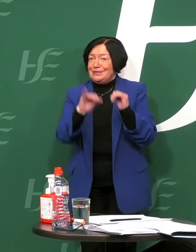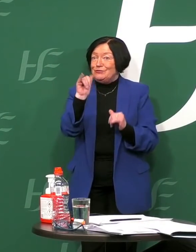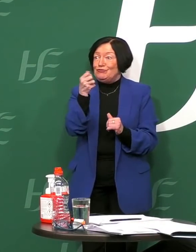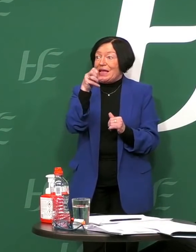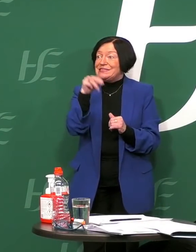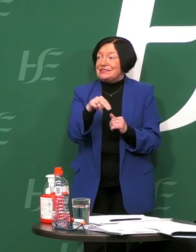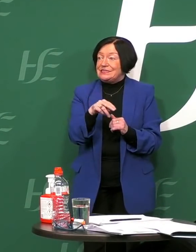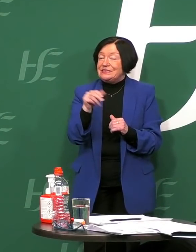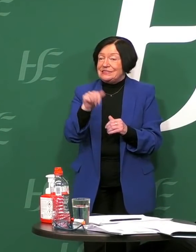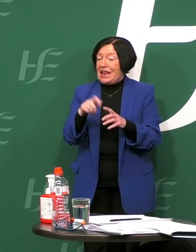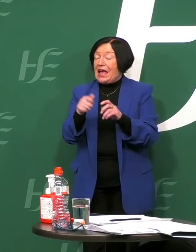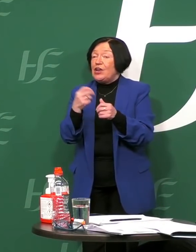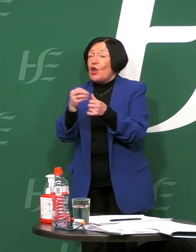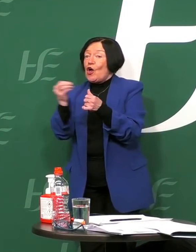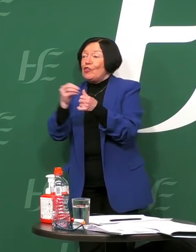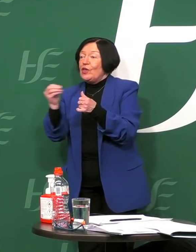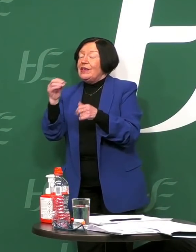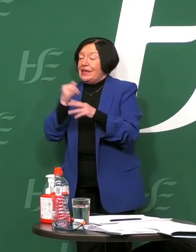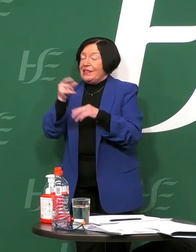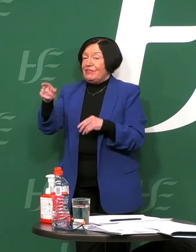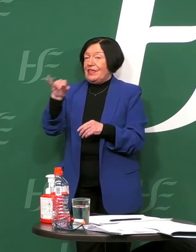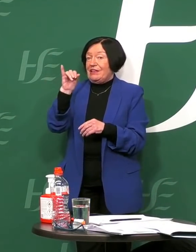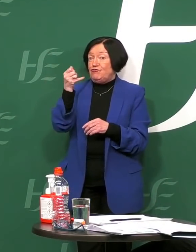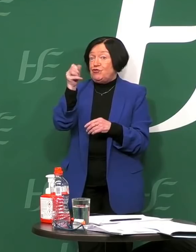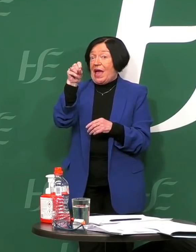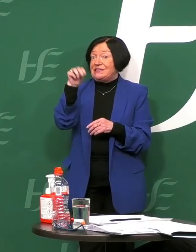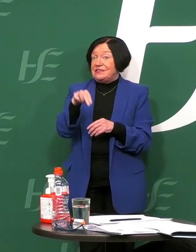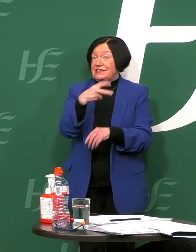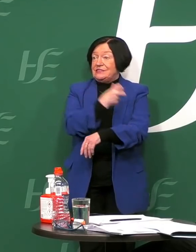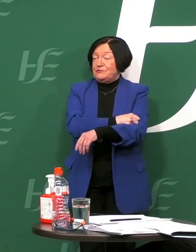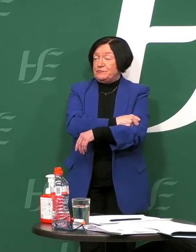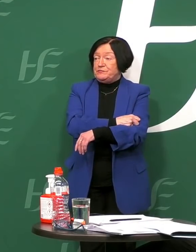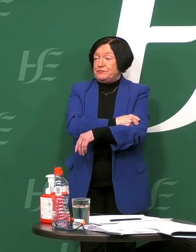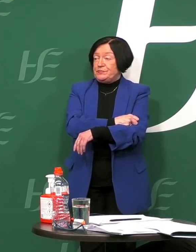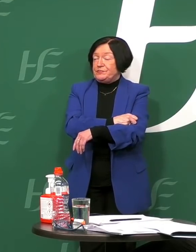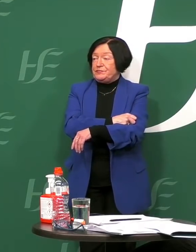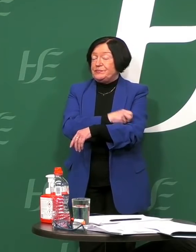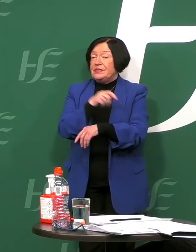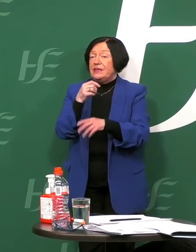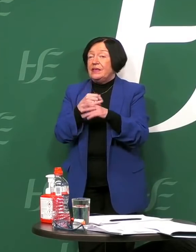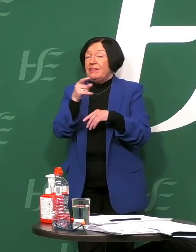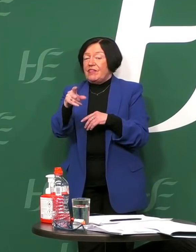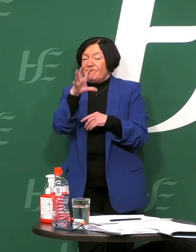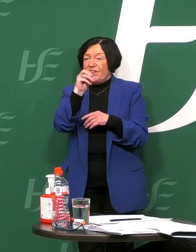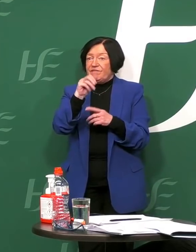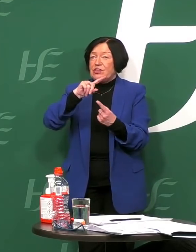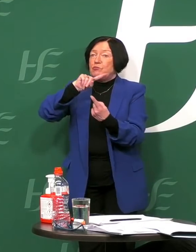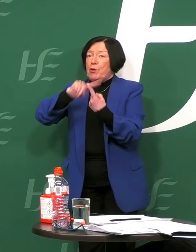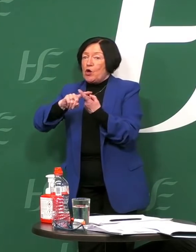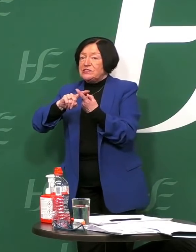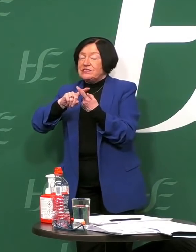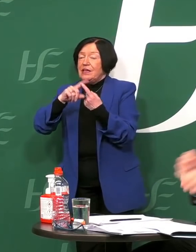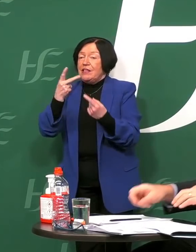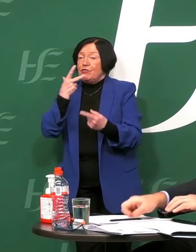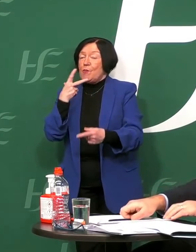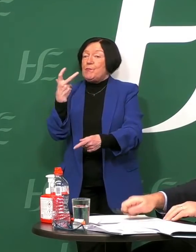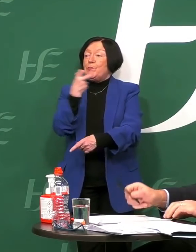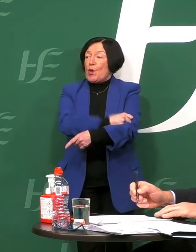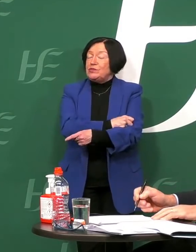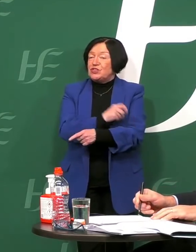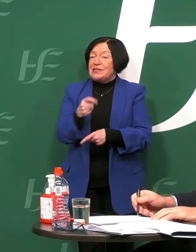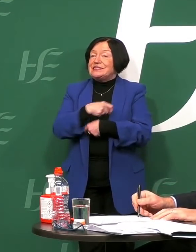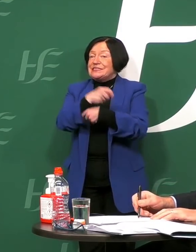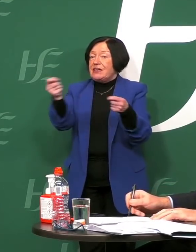immunity as surface antibody waning in the Janssen category, so that in the 50s plus, the booster was given,